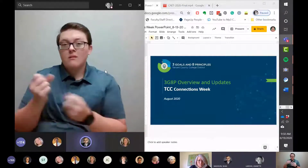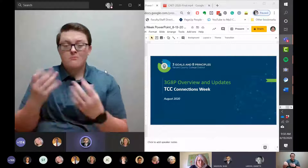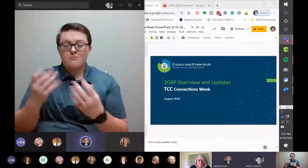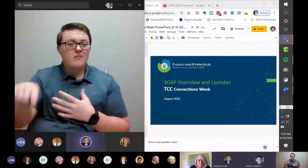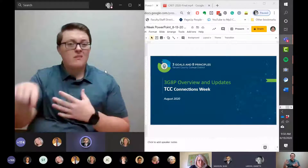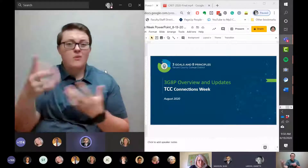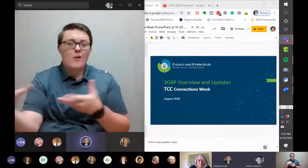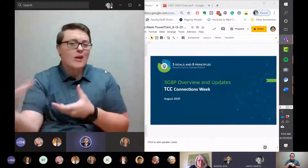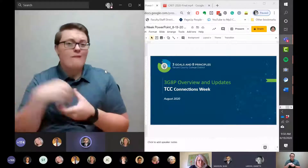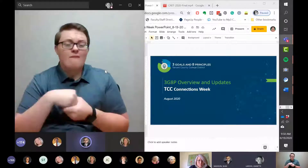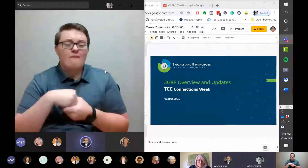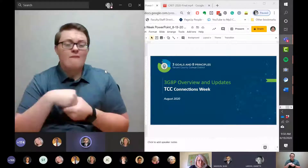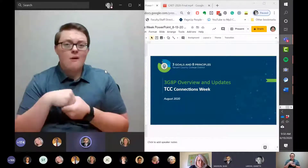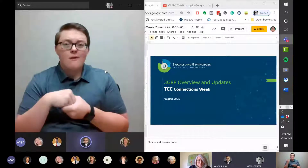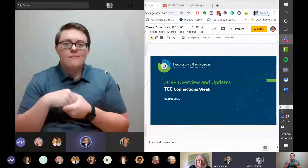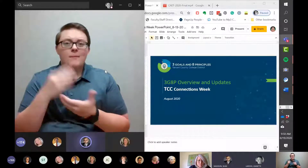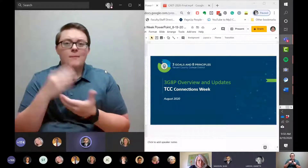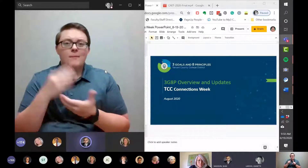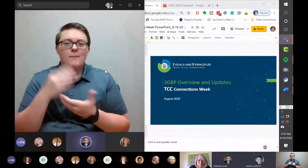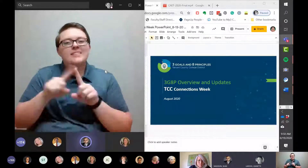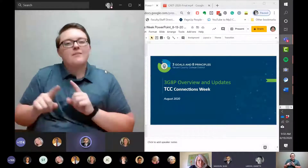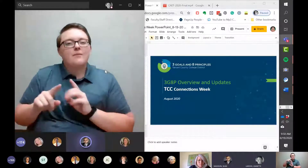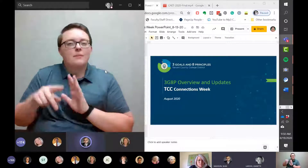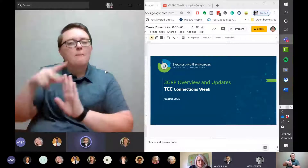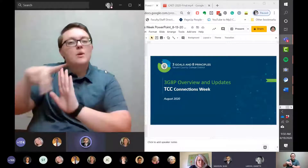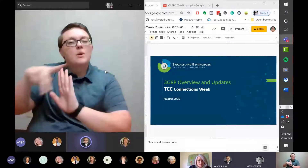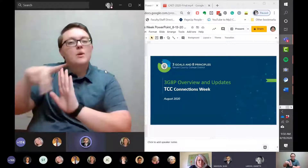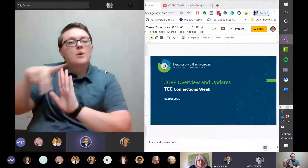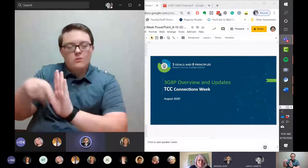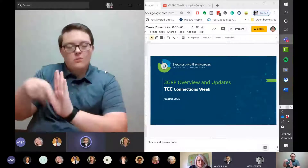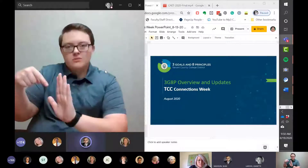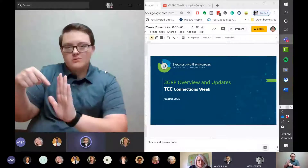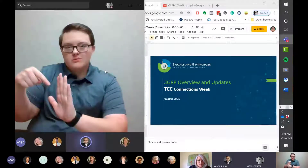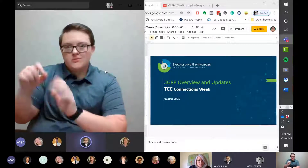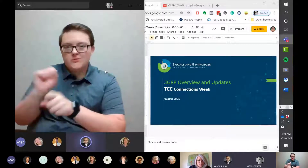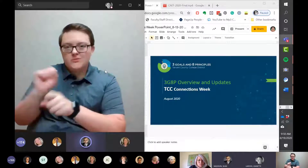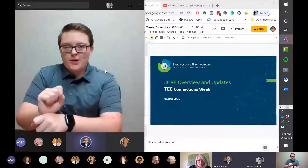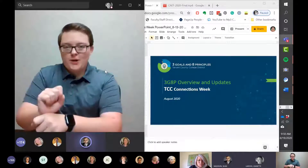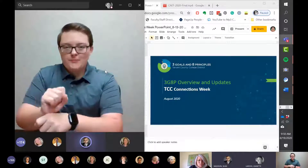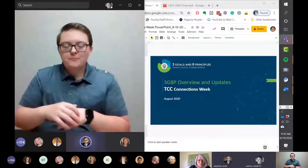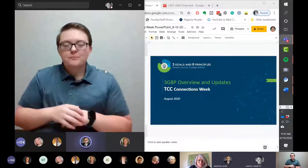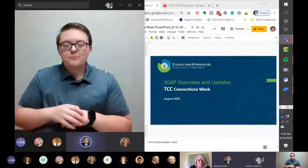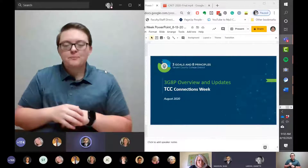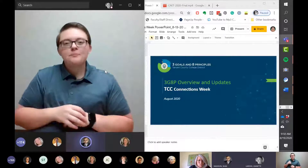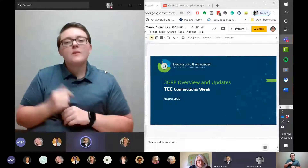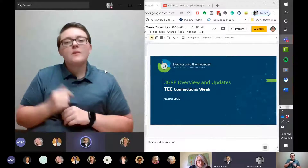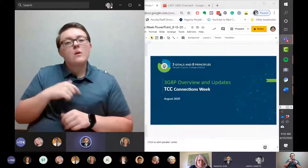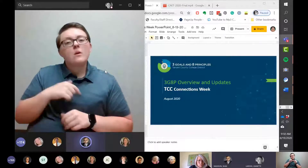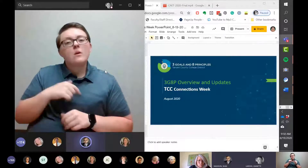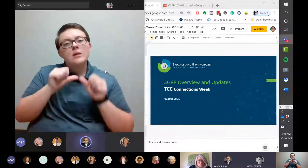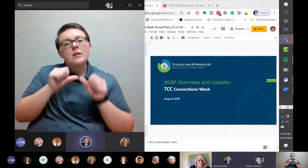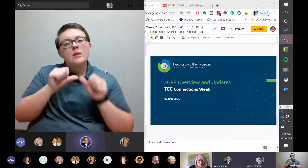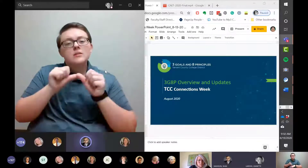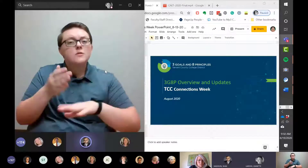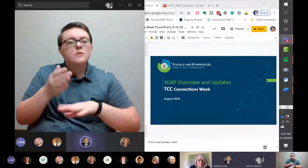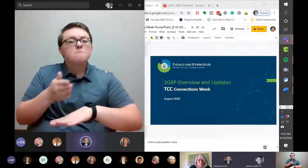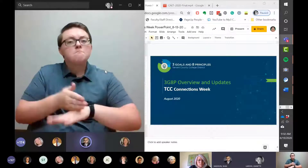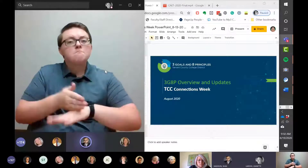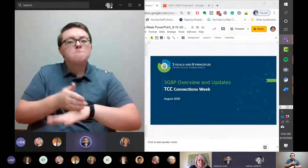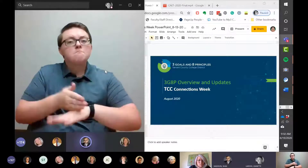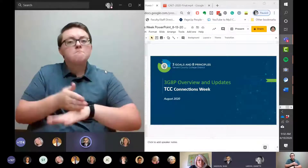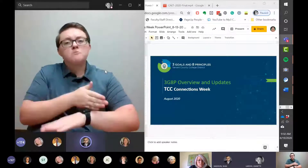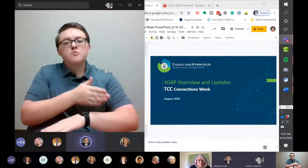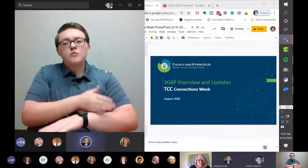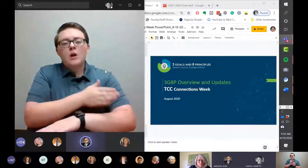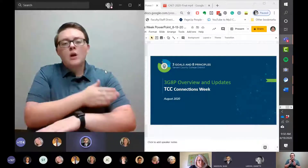terms of the various principal work that is. So as we continue to make progress, we hopefully will have